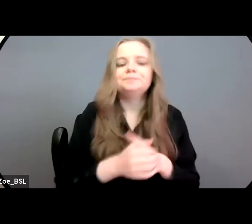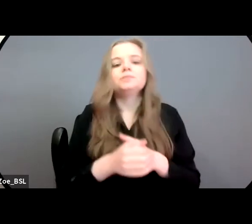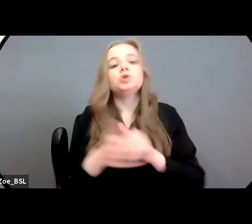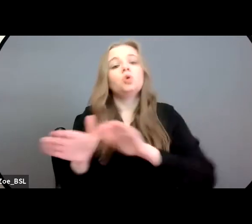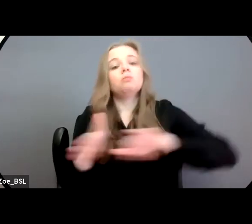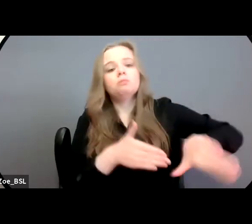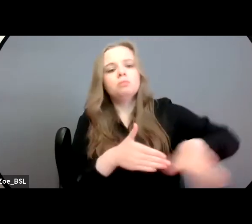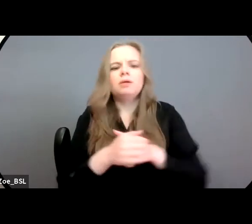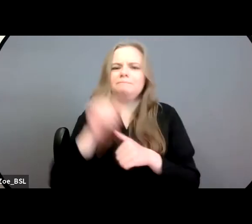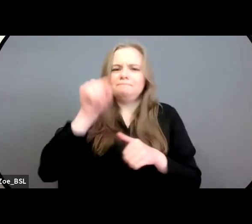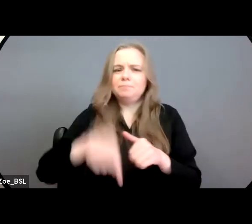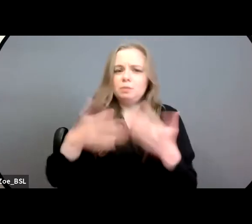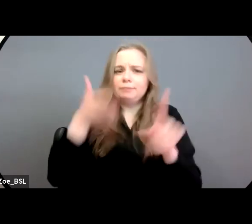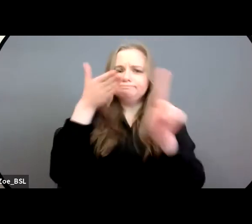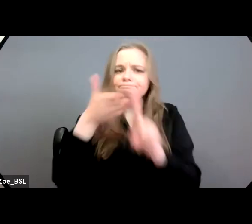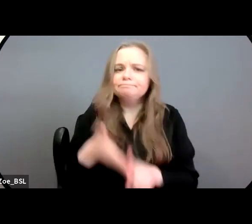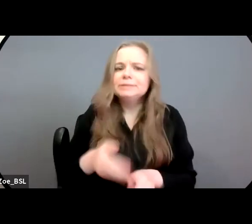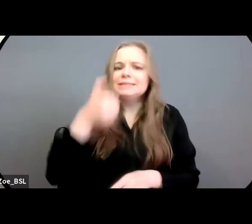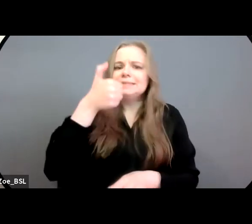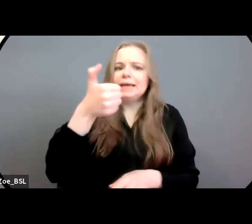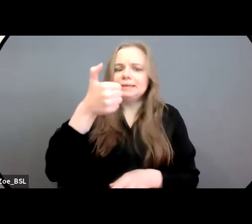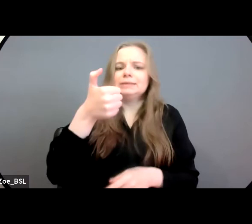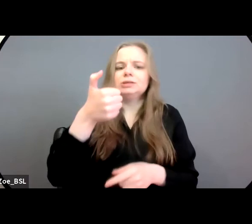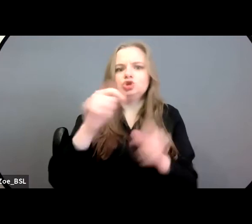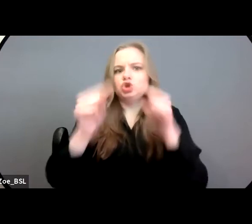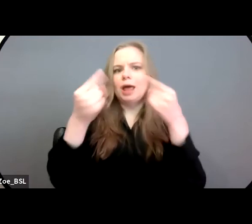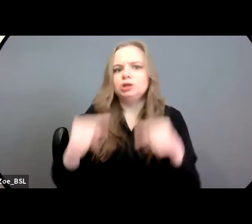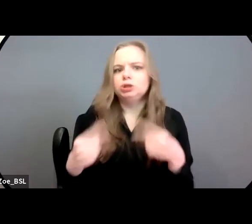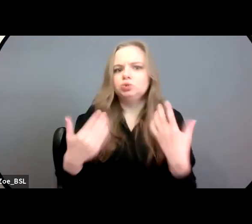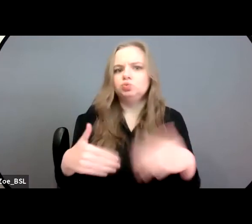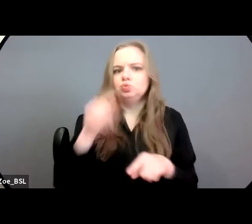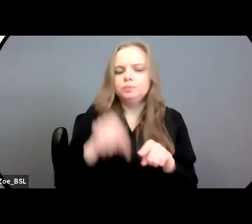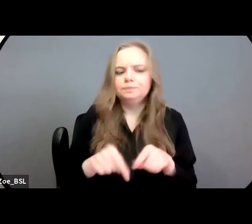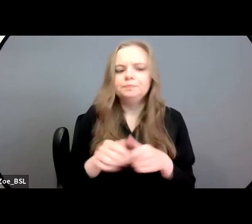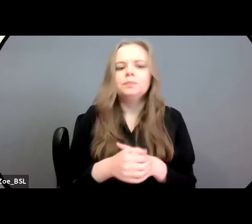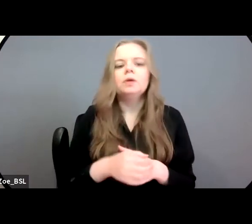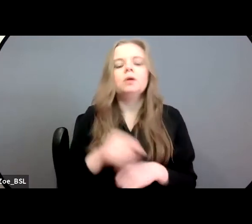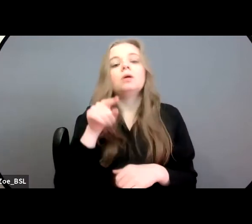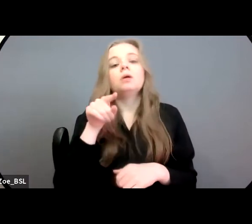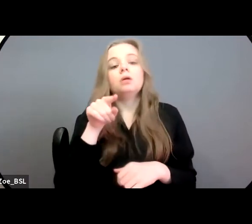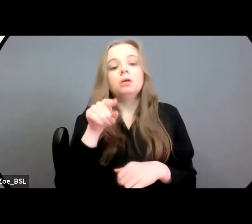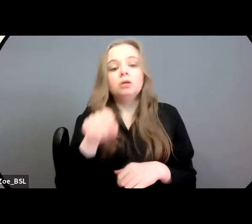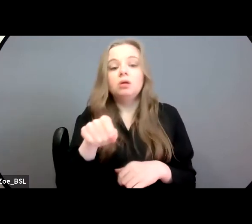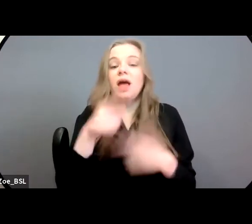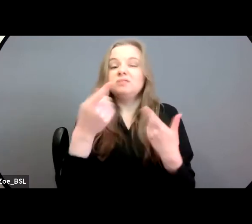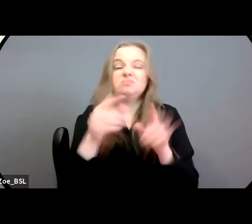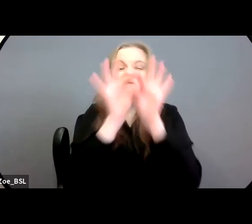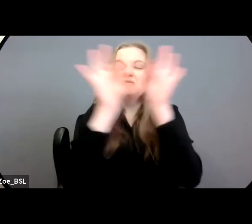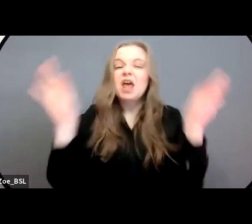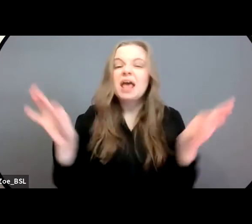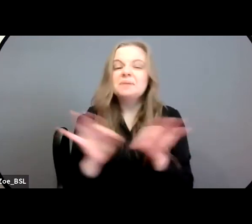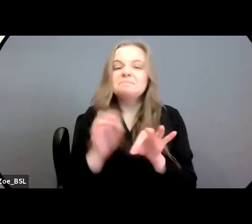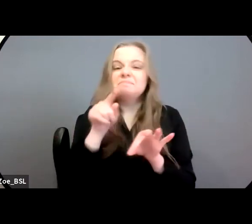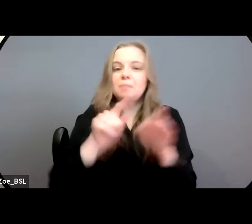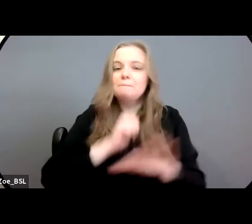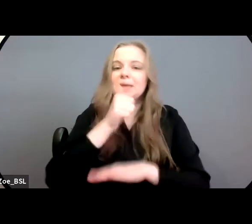identified across this work that there were 6 key challenges. And I guess this is kind of what we framed the survey around and really looked to